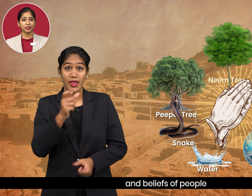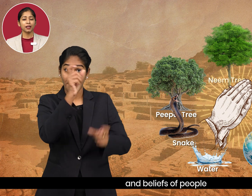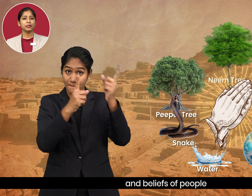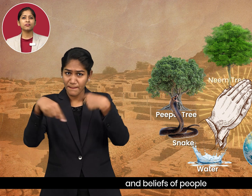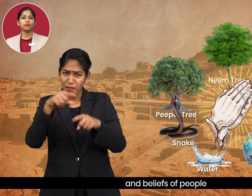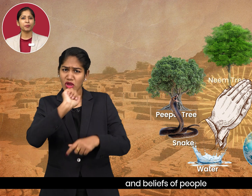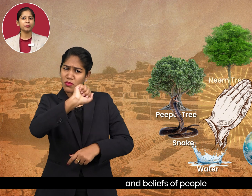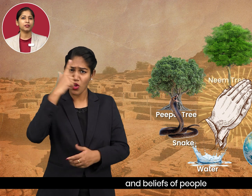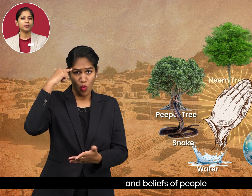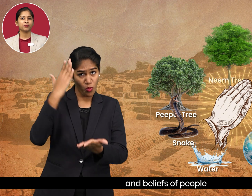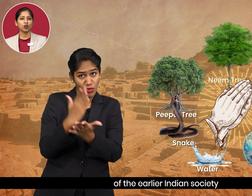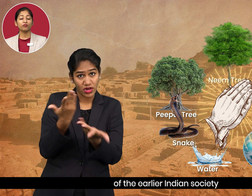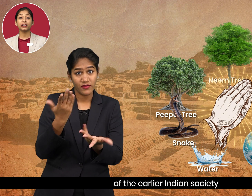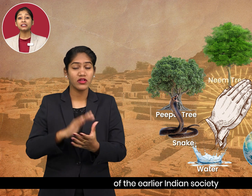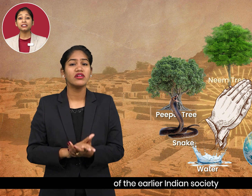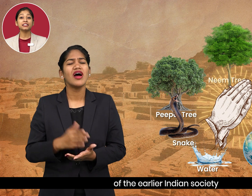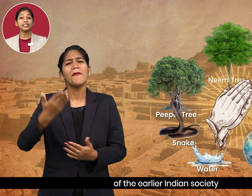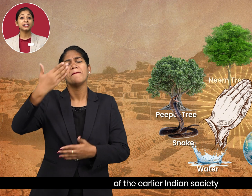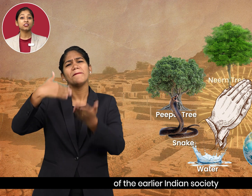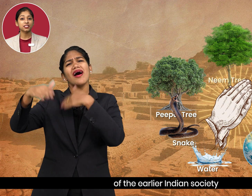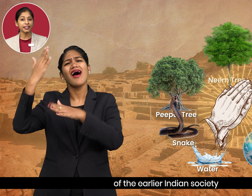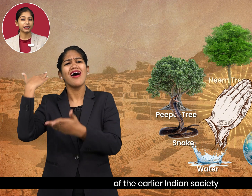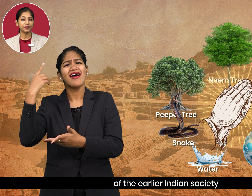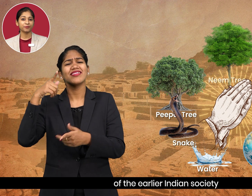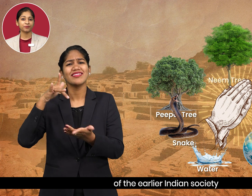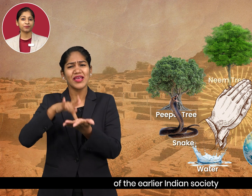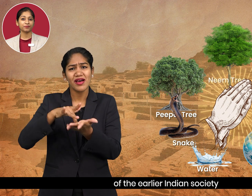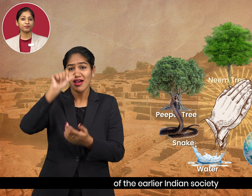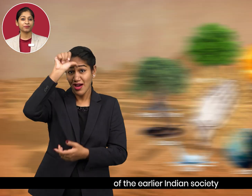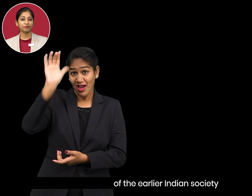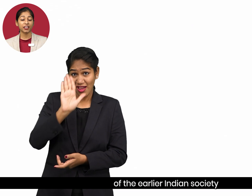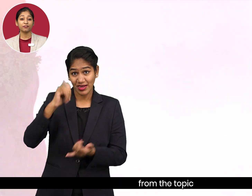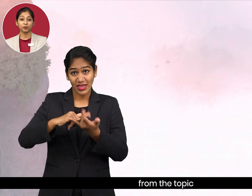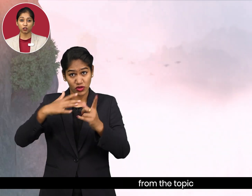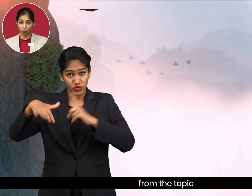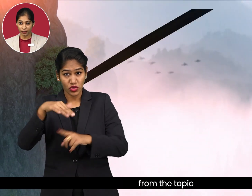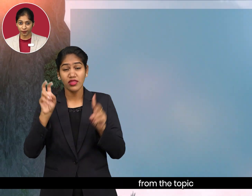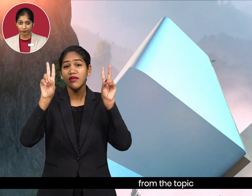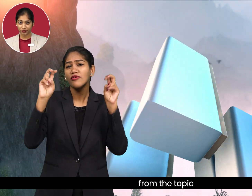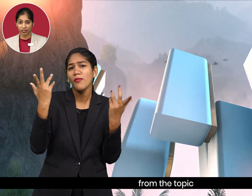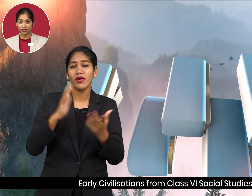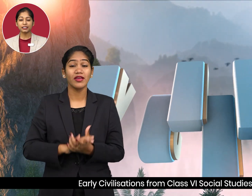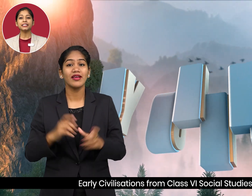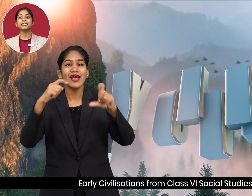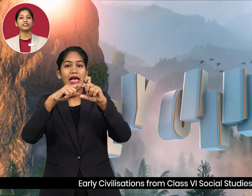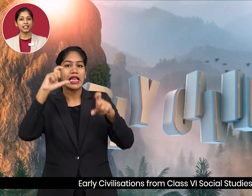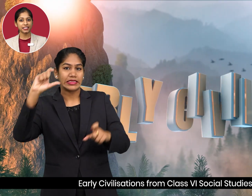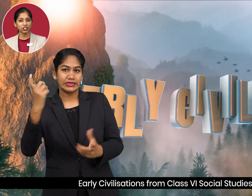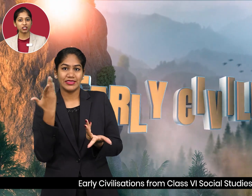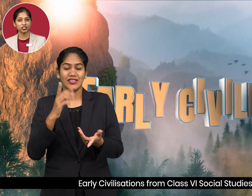and beliefs of people of the earlier Indian society from the topic